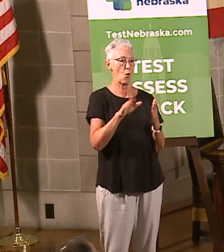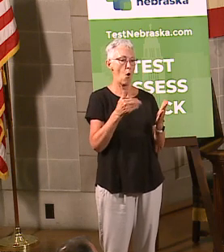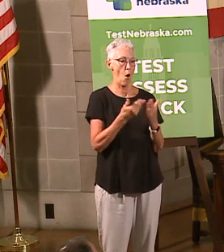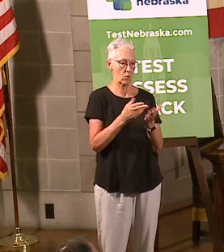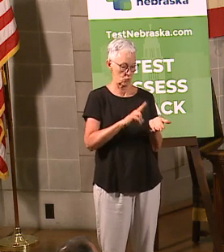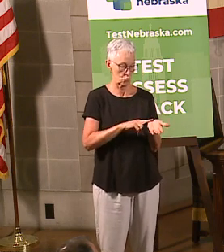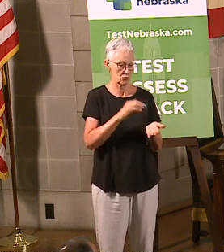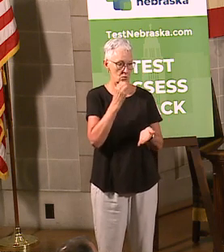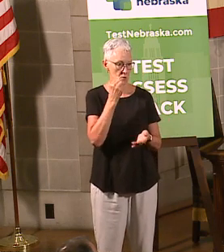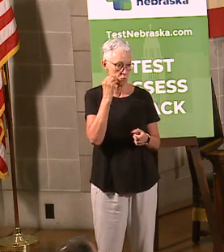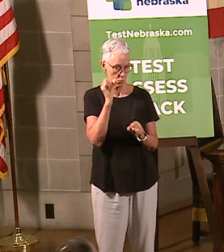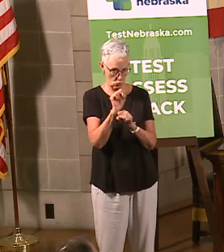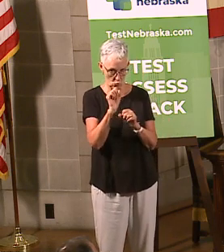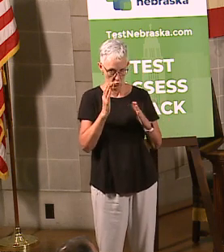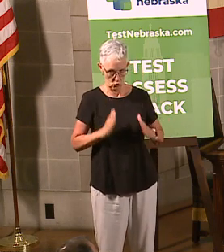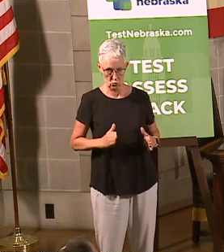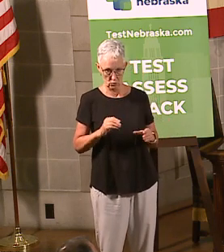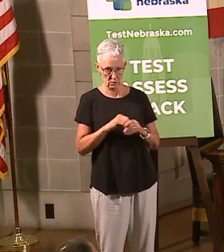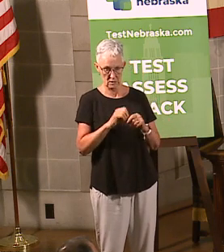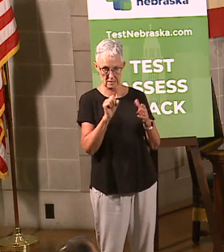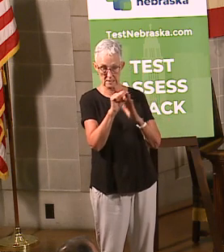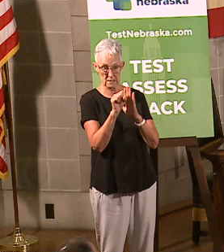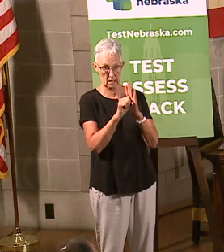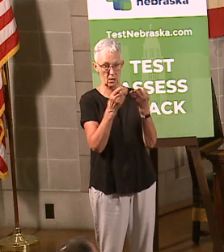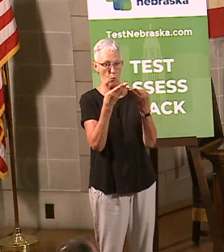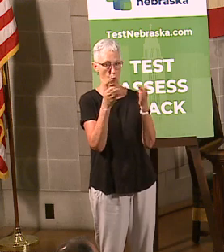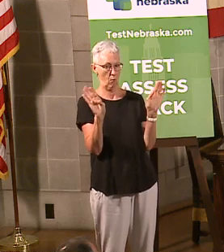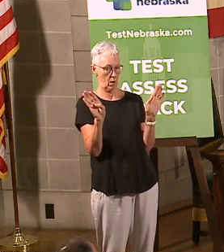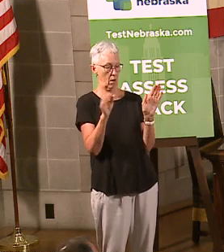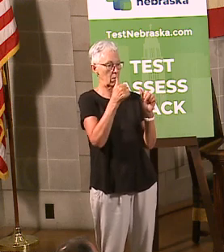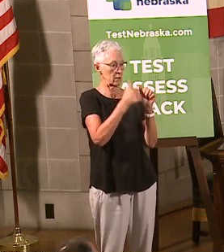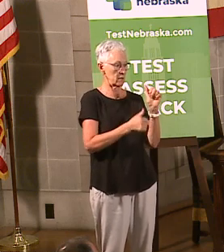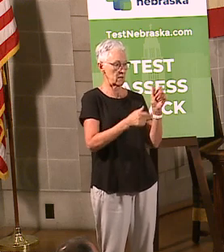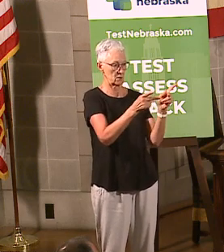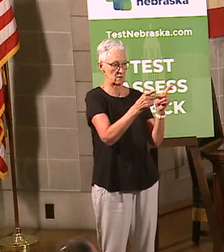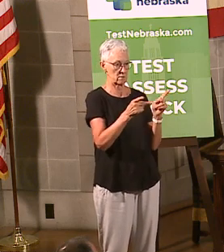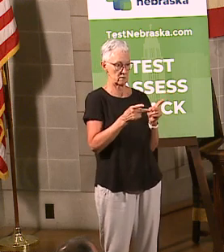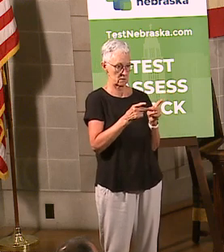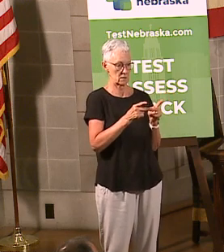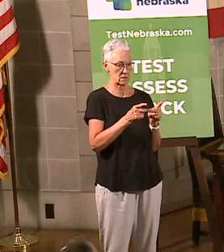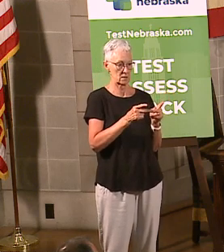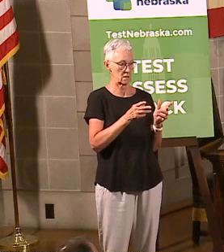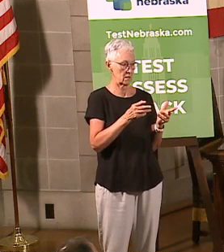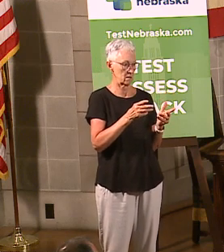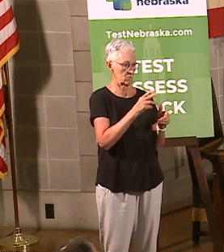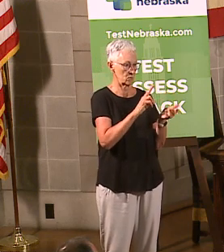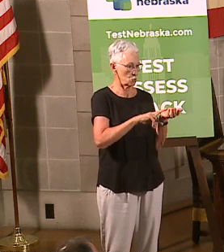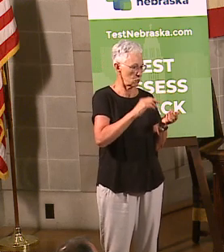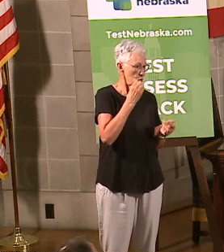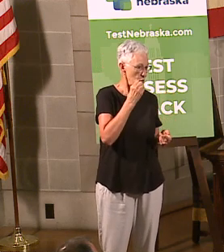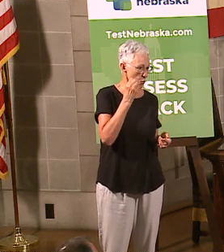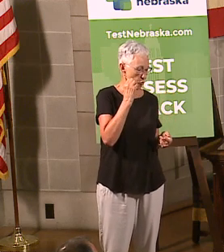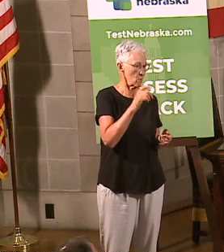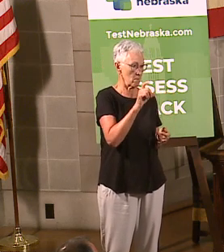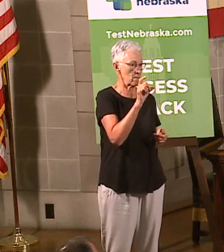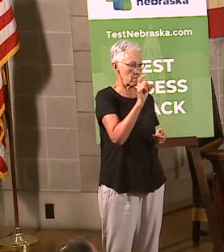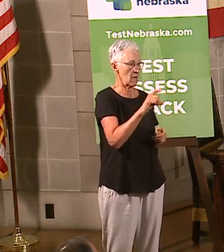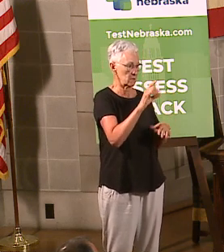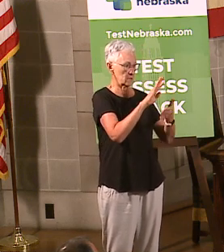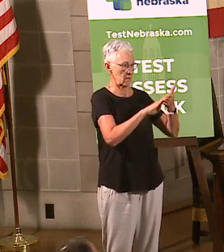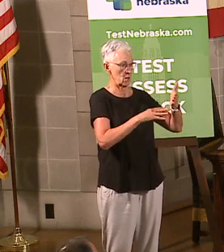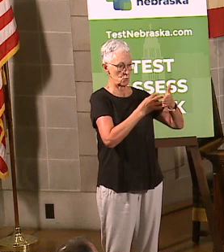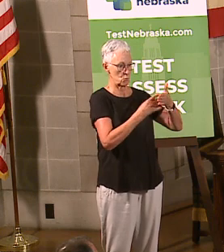the state. And the facilities must register online, and the state will schedule the facilities for testing. We'll